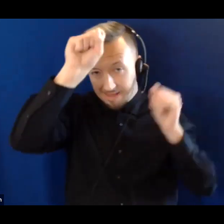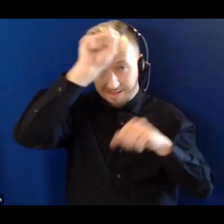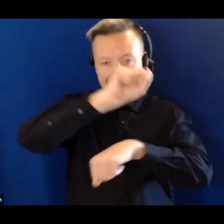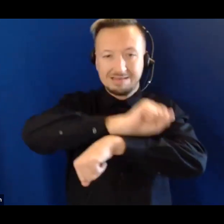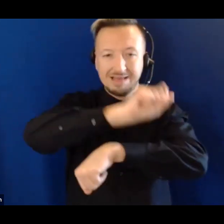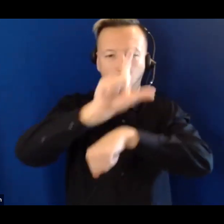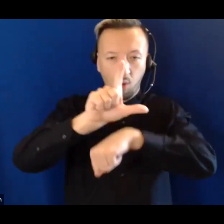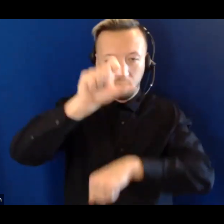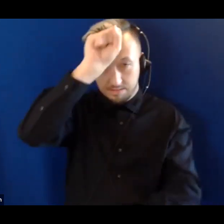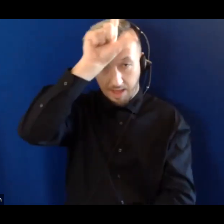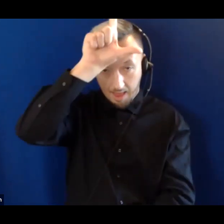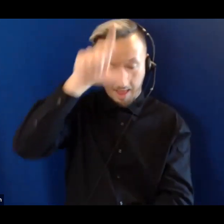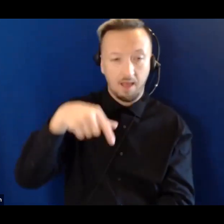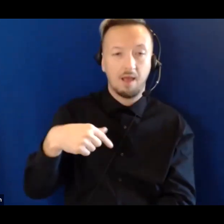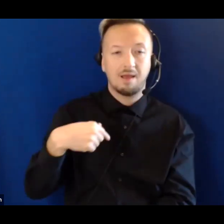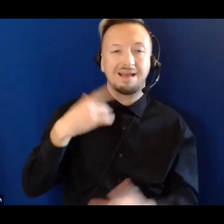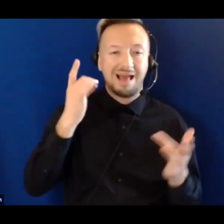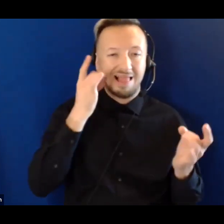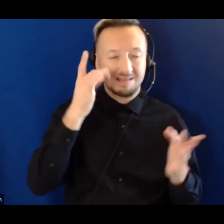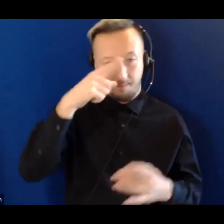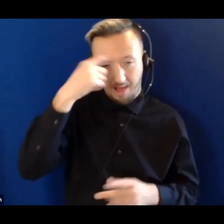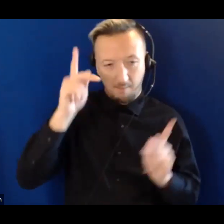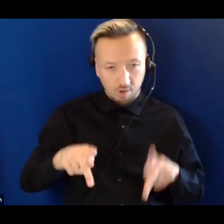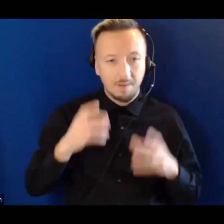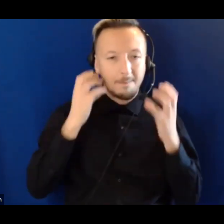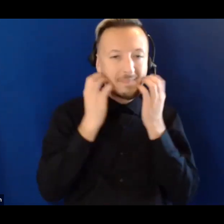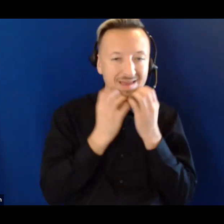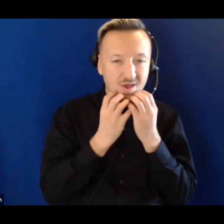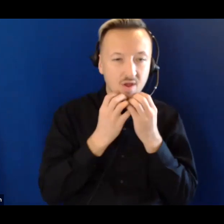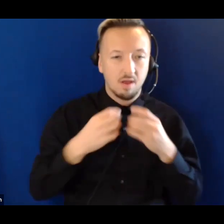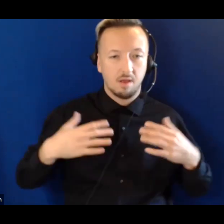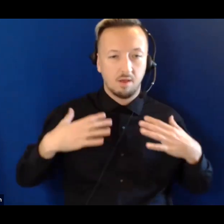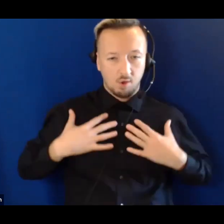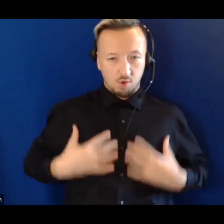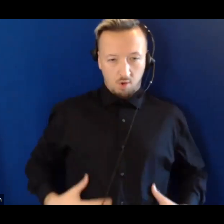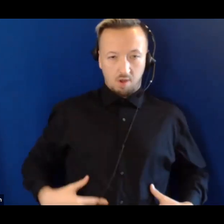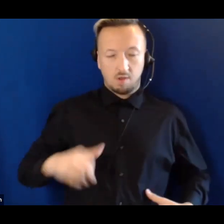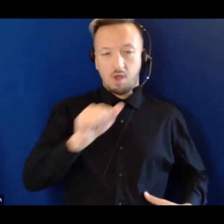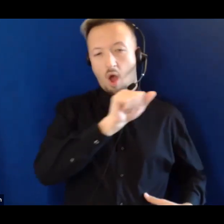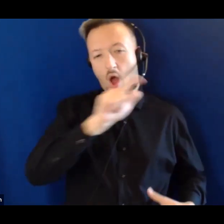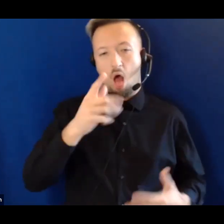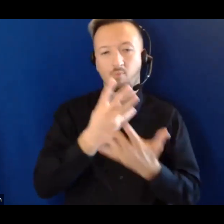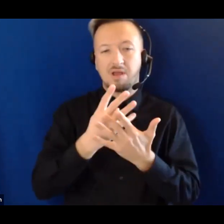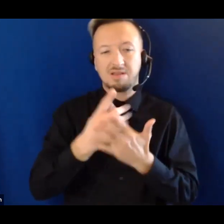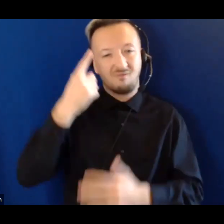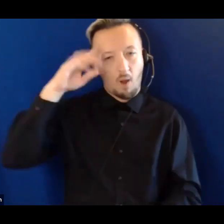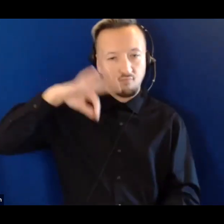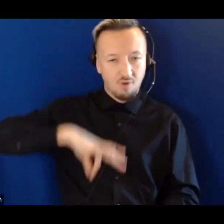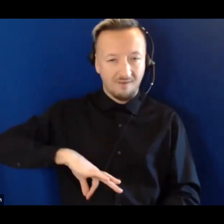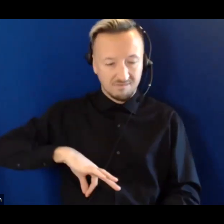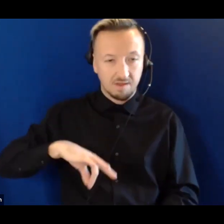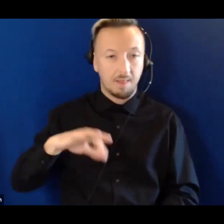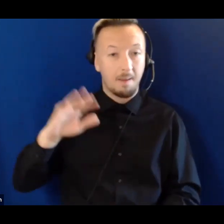it. I'm a light-skinned Black person with a beard. I have a sweatshirt on that says "All prisons are for profit." In